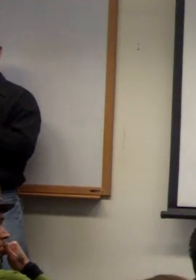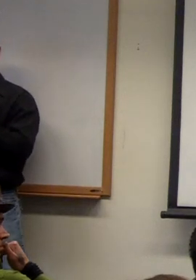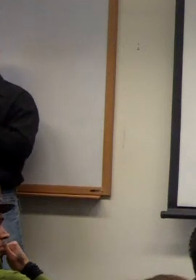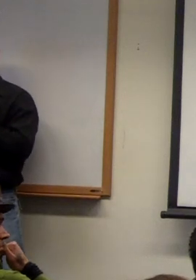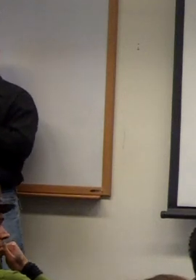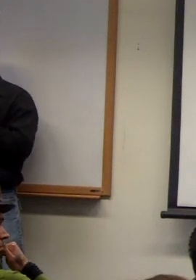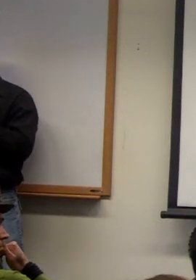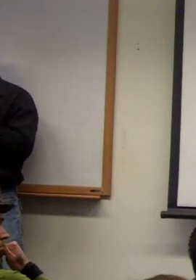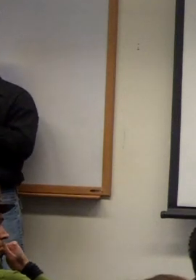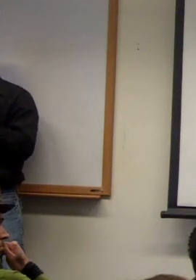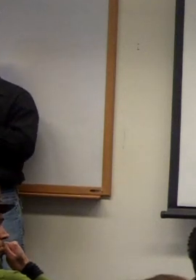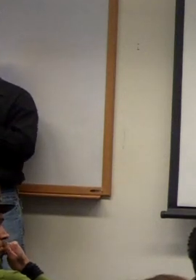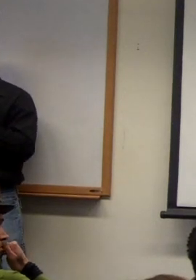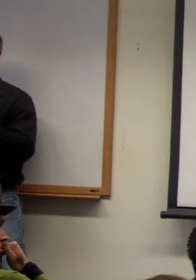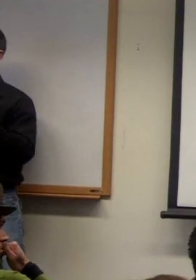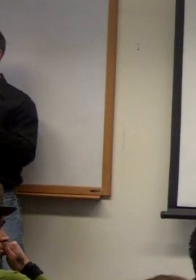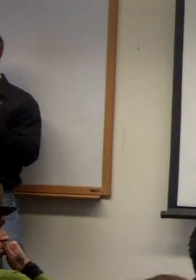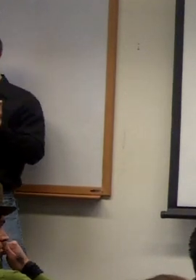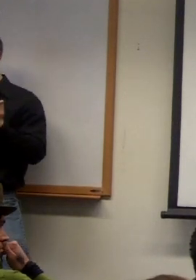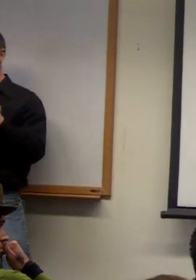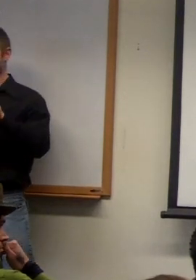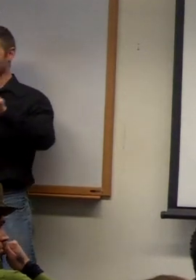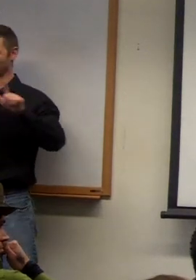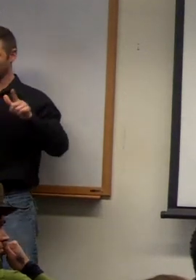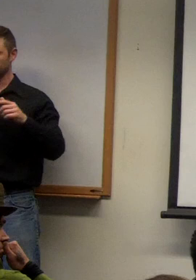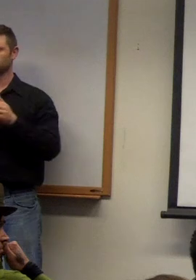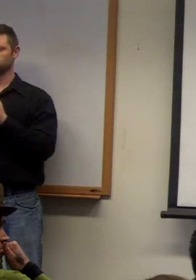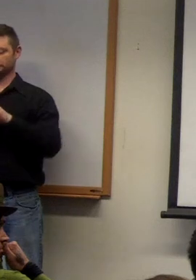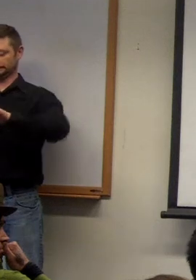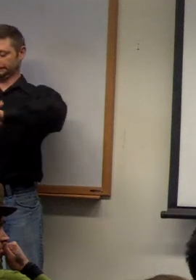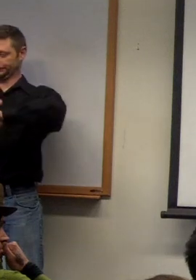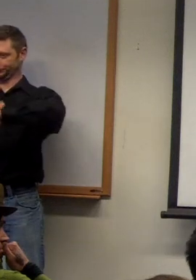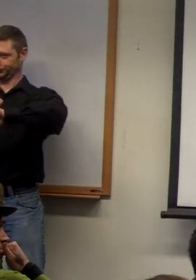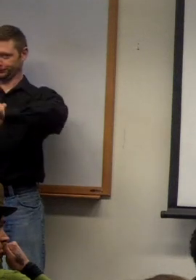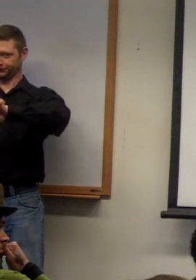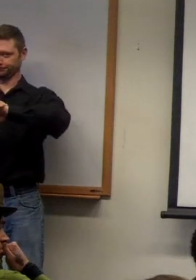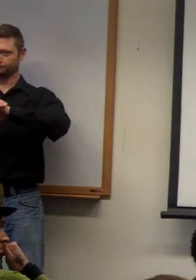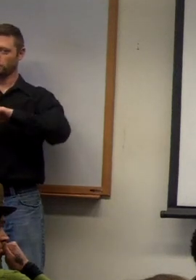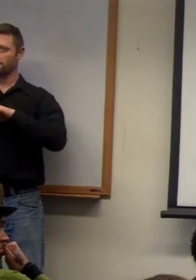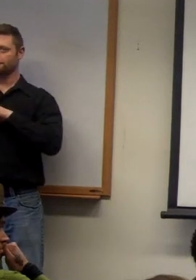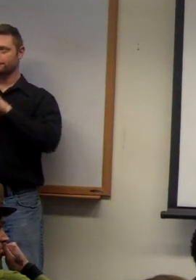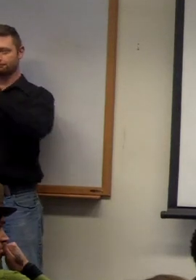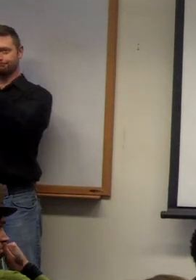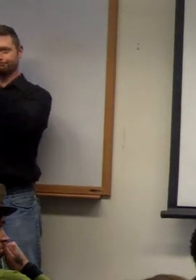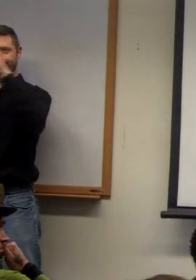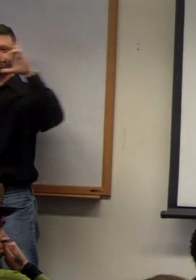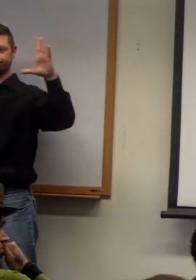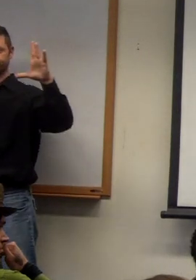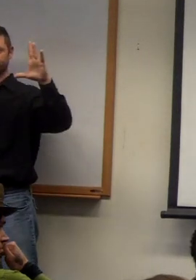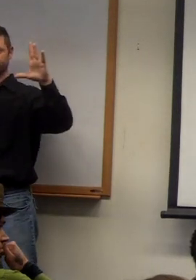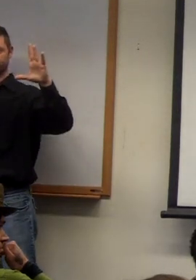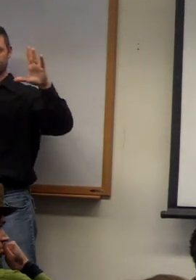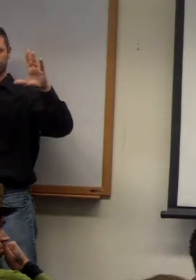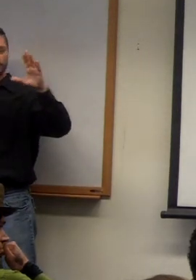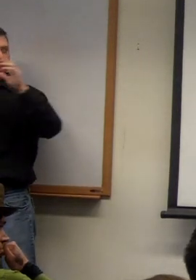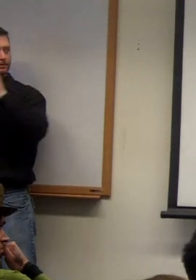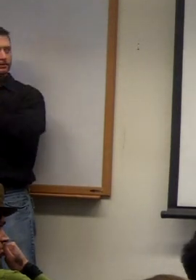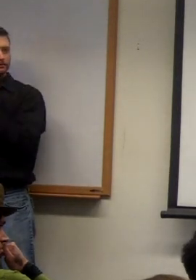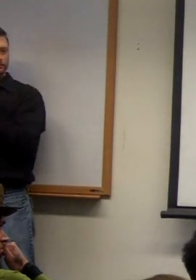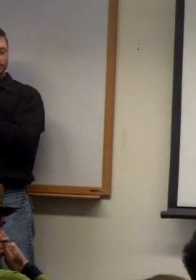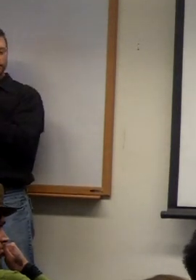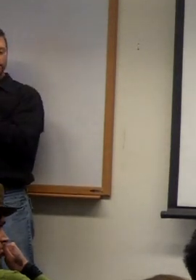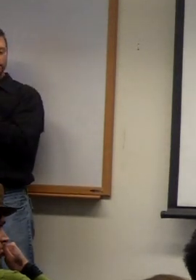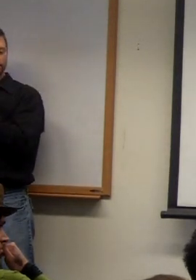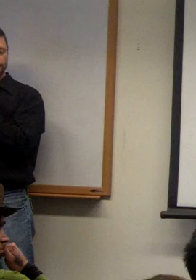And take our language even, right? It's this idea, we have these ideas of the exception, right? The exception of Black